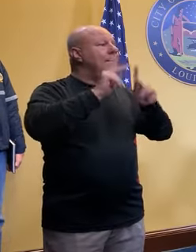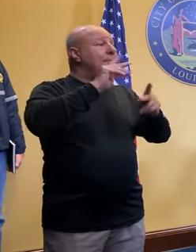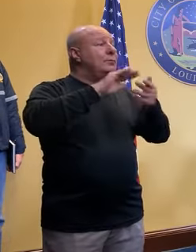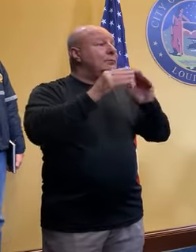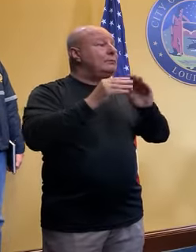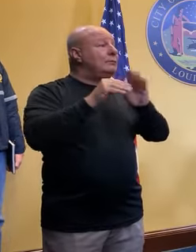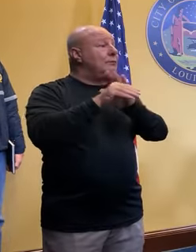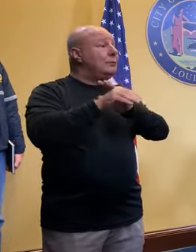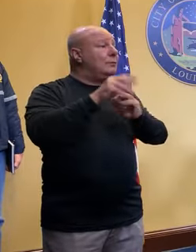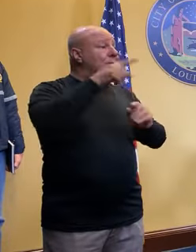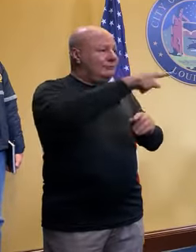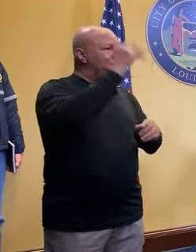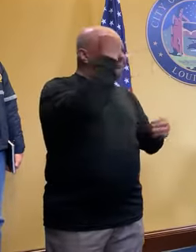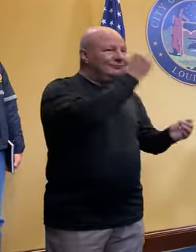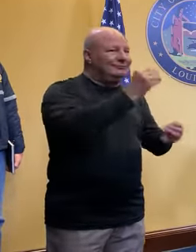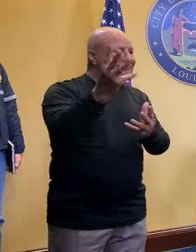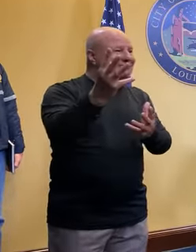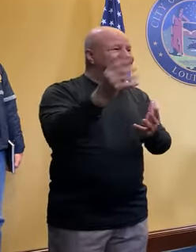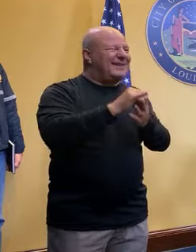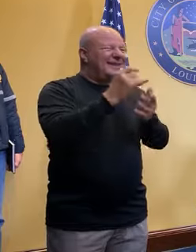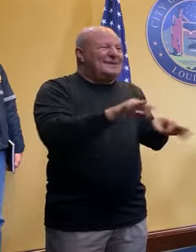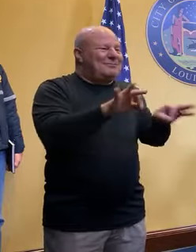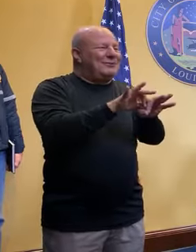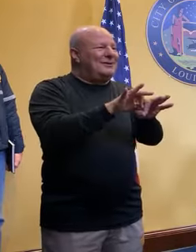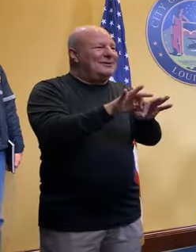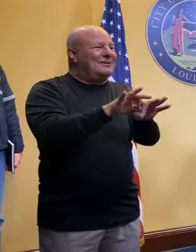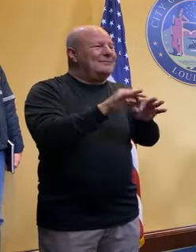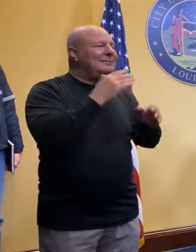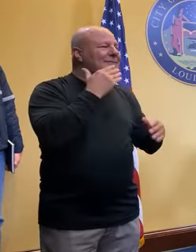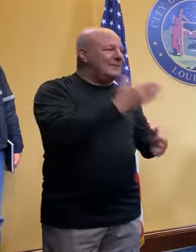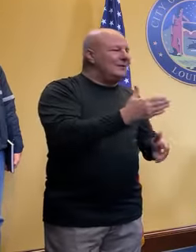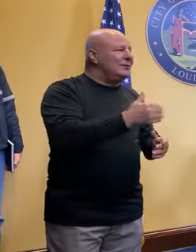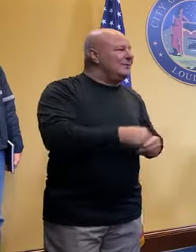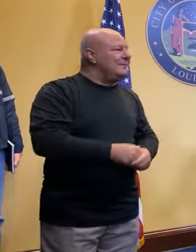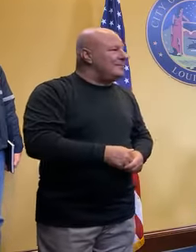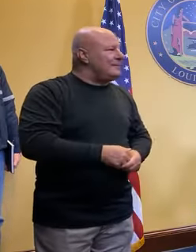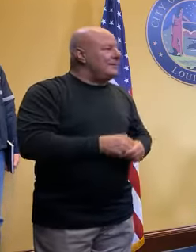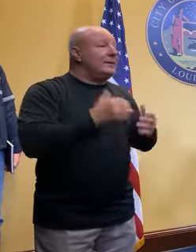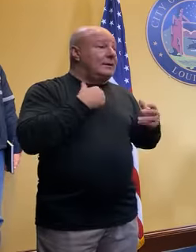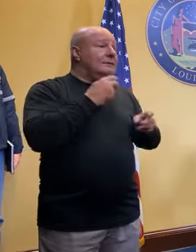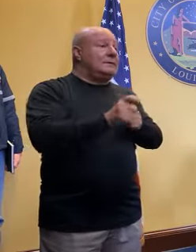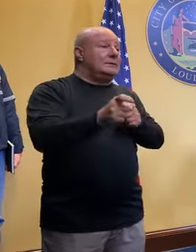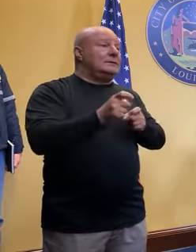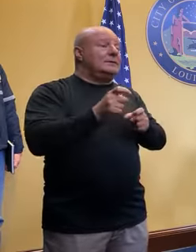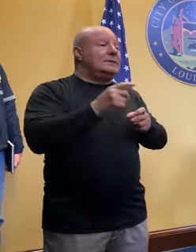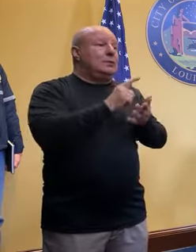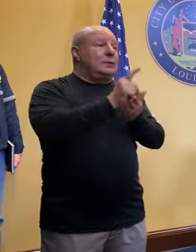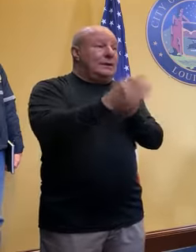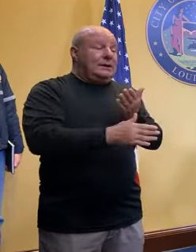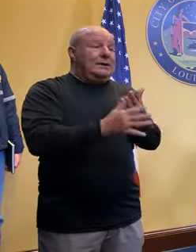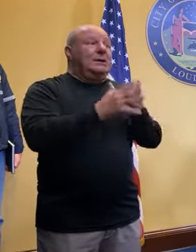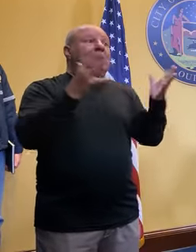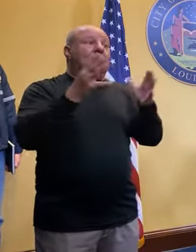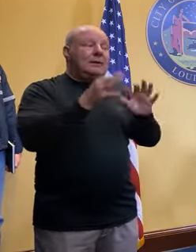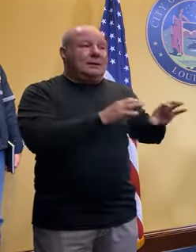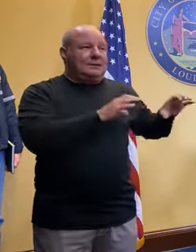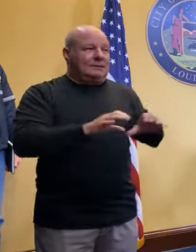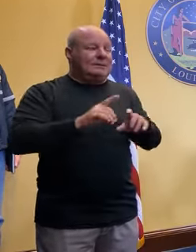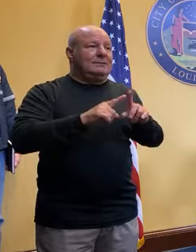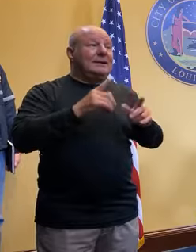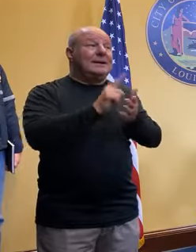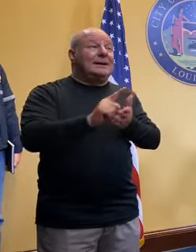and I want to personally thank you. We're going to have a tough weekend and coordinate a lot of activities, but I think we'll have a much